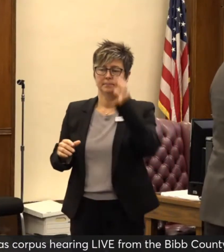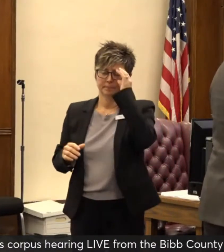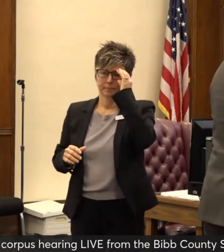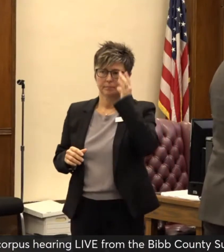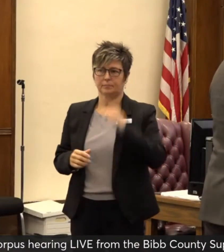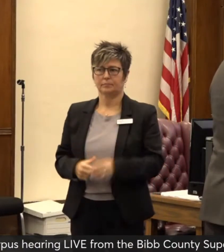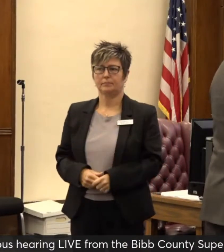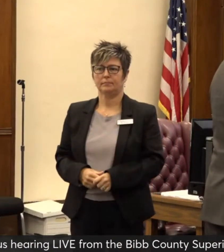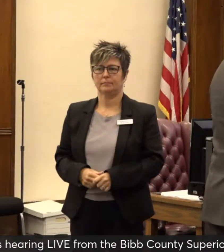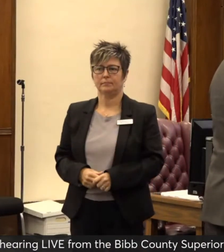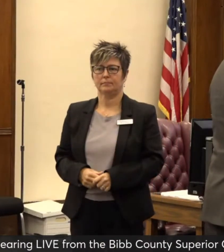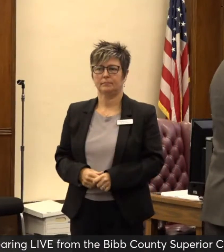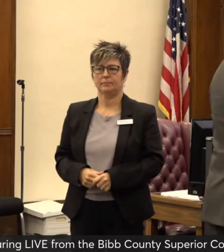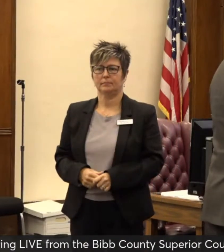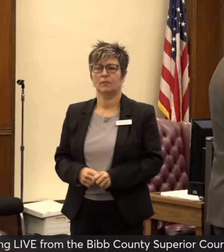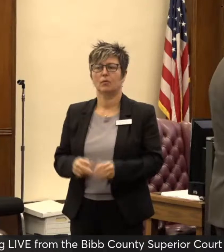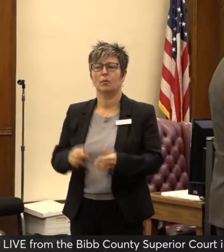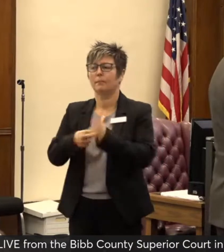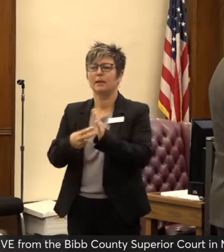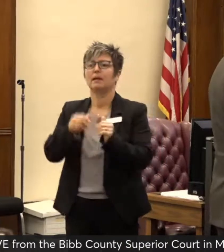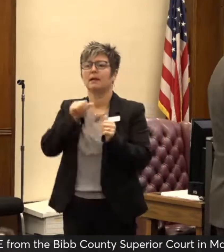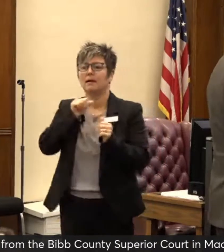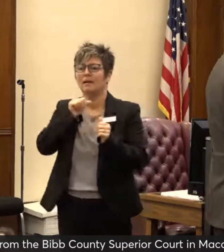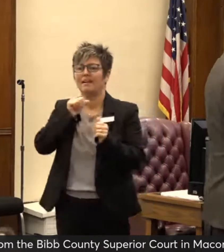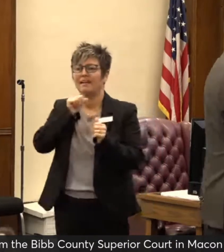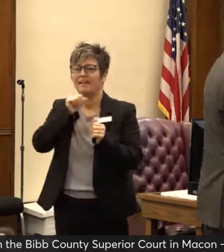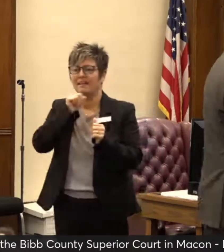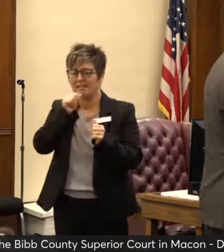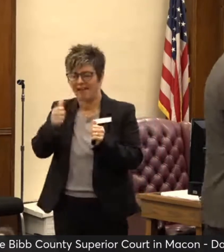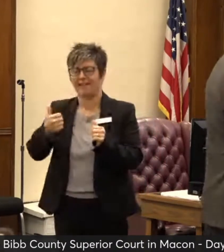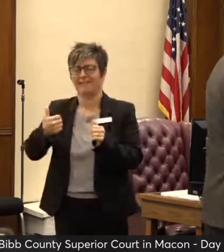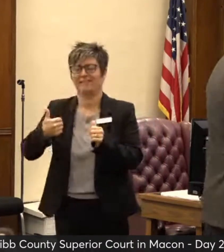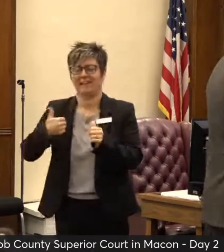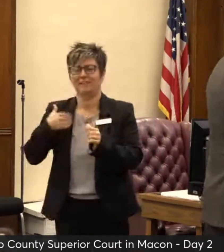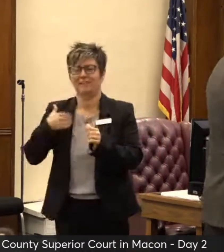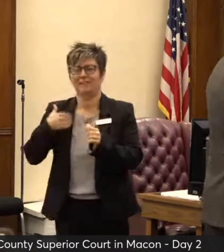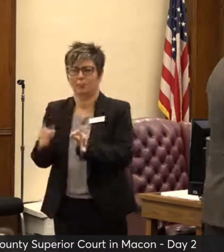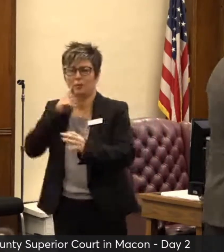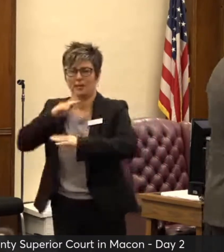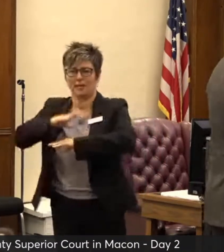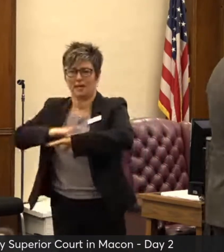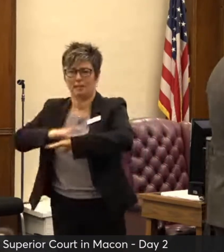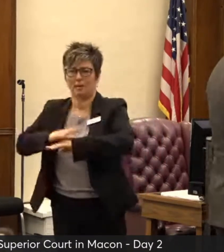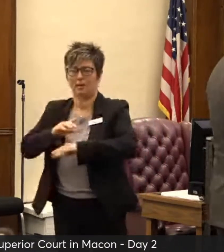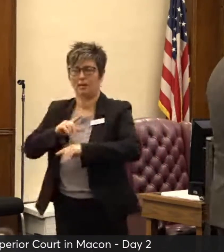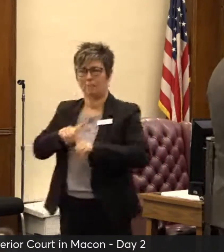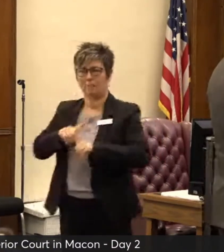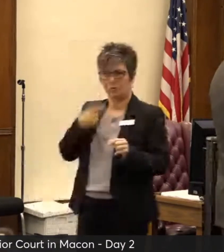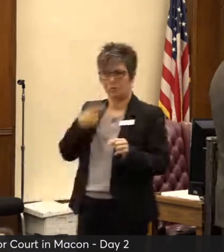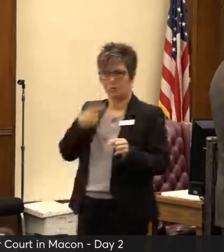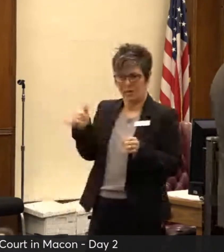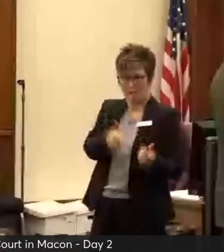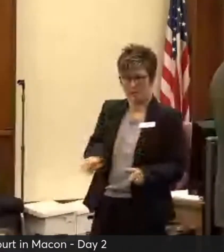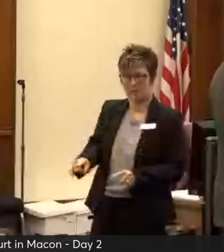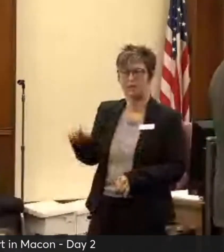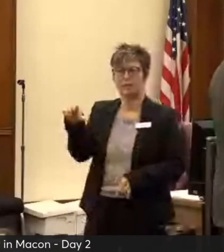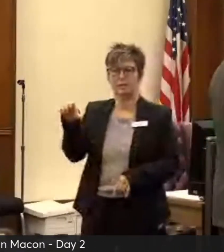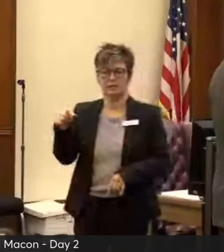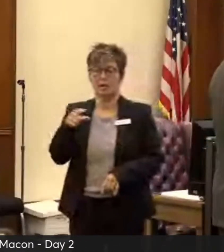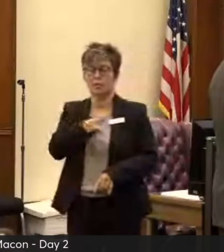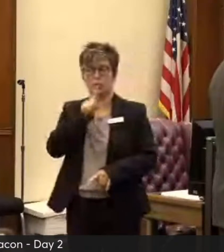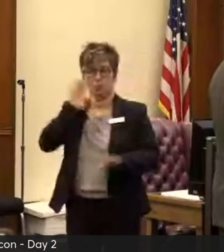typical practice, no. but it did happen and you had seen it. Yes, And I think you testified in those